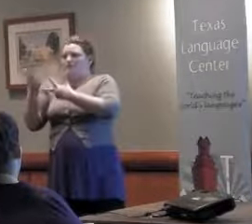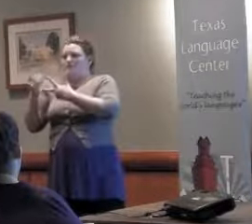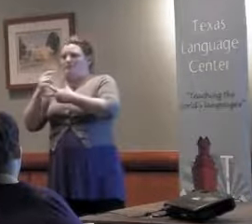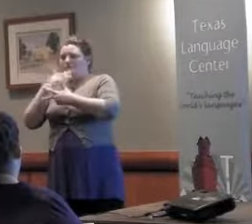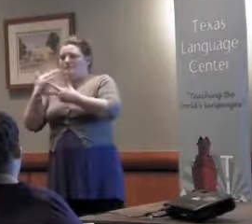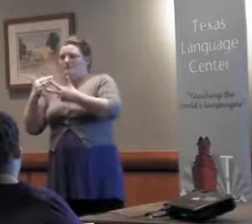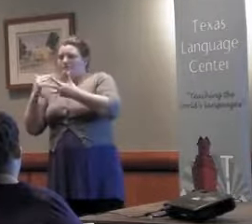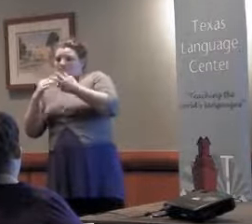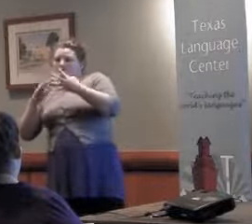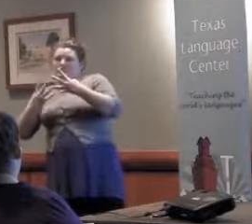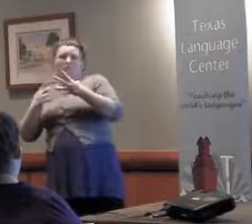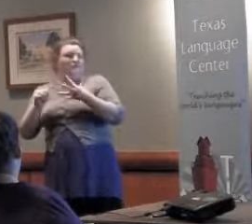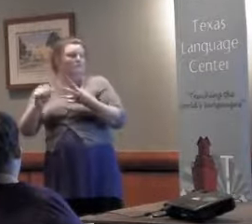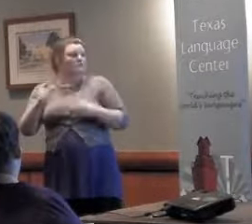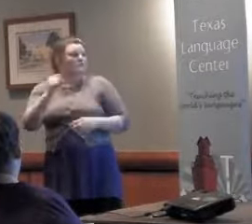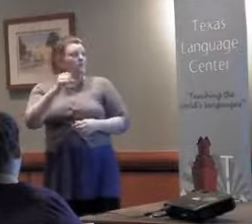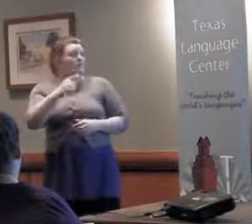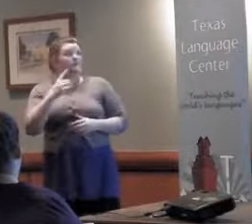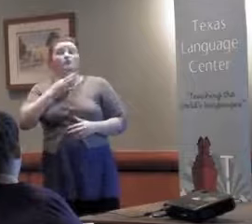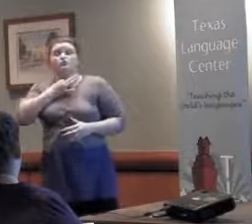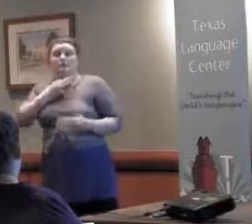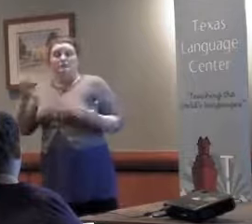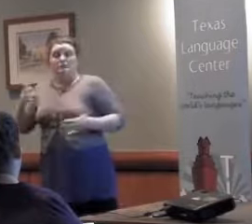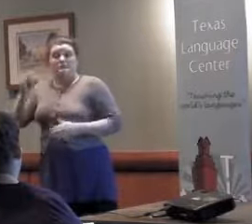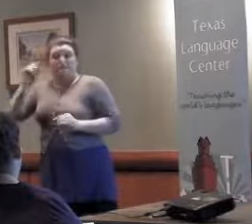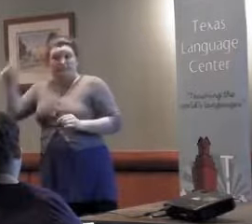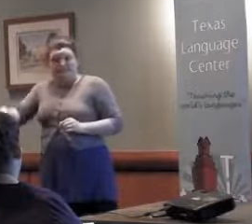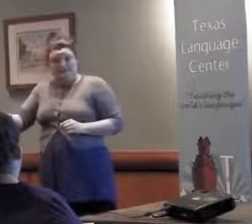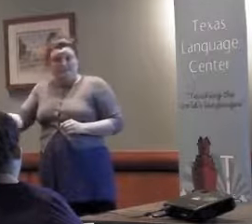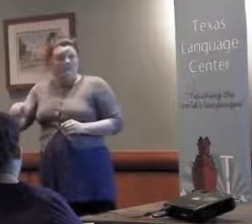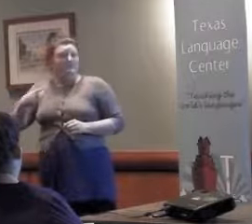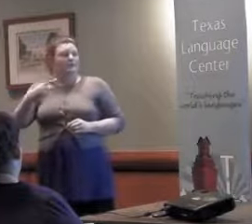And if you're curious, here in Texas, the